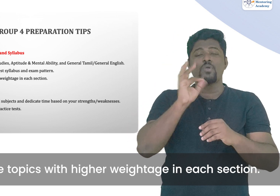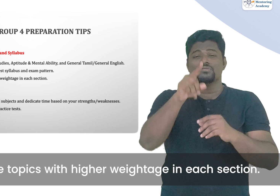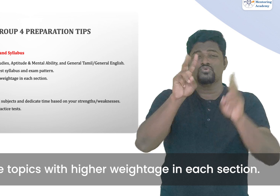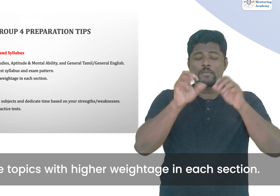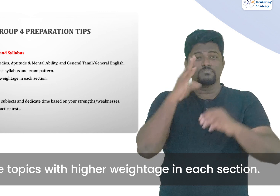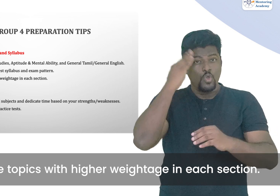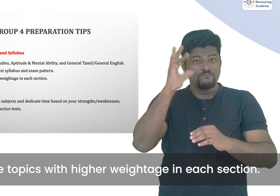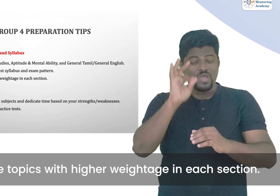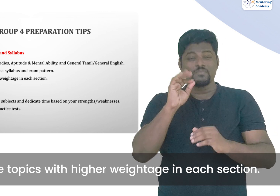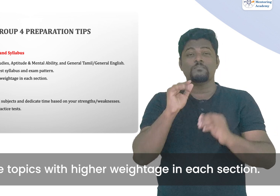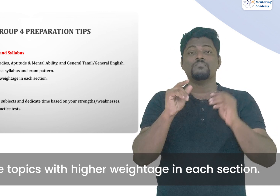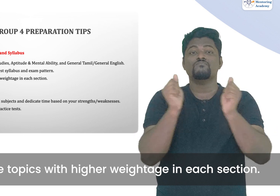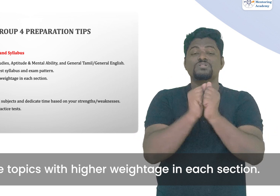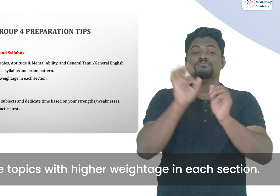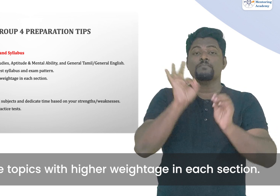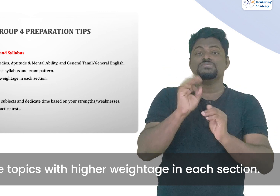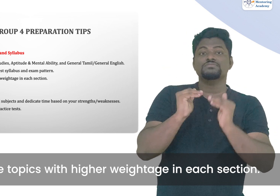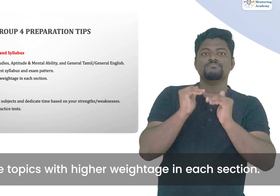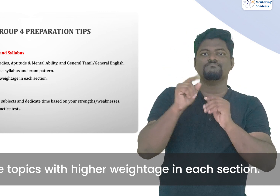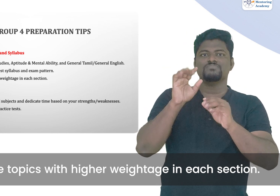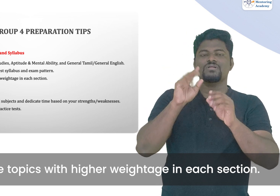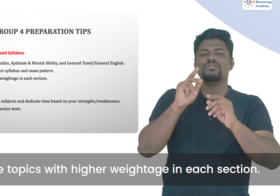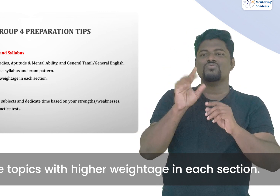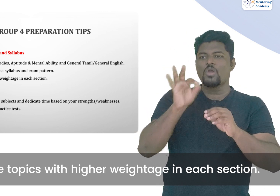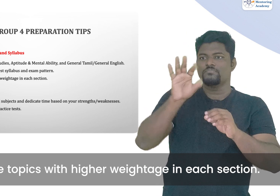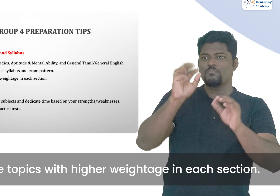Prioritize the topics with higher weightage in each section.